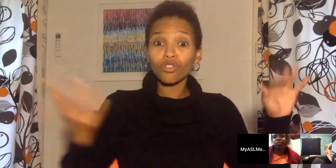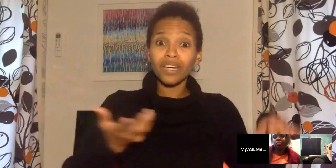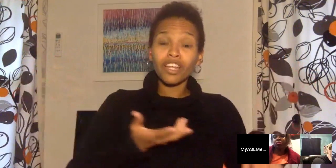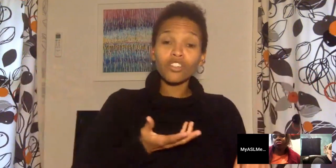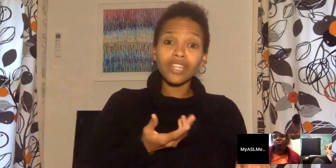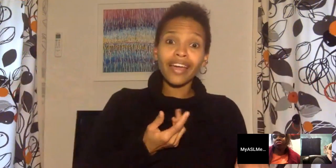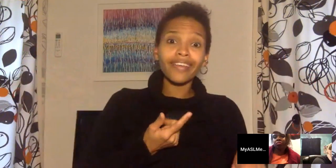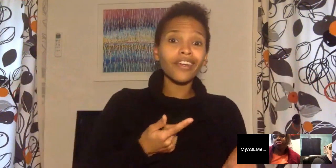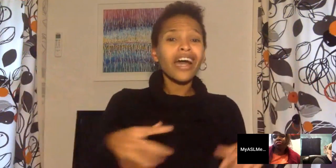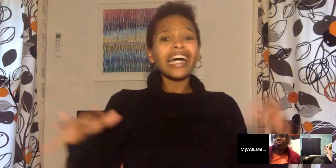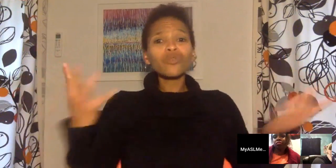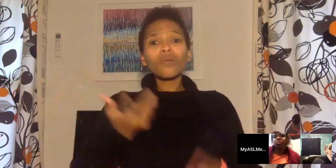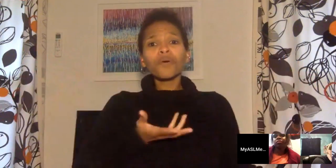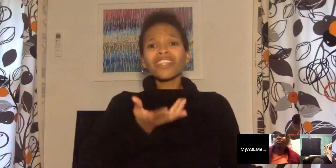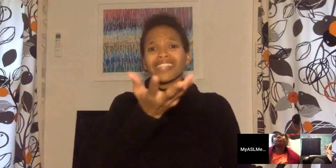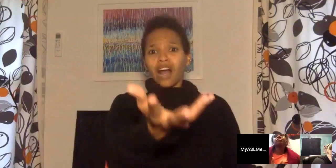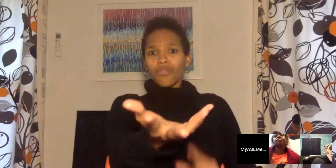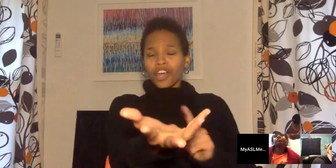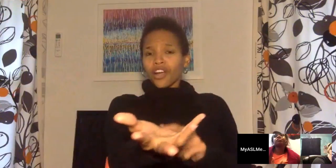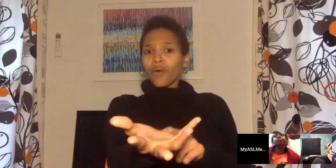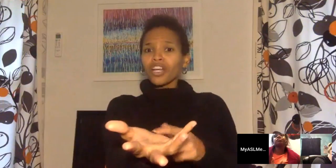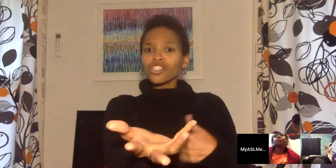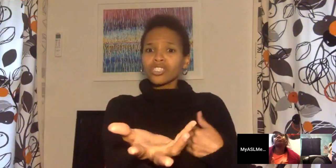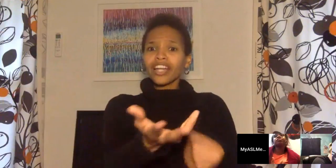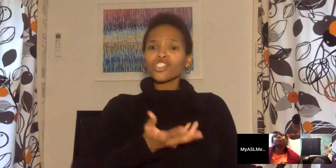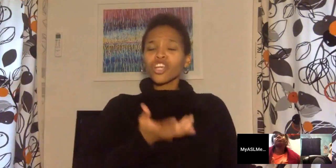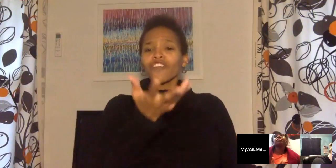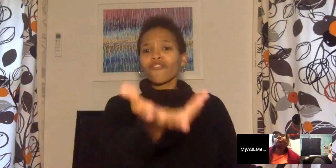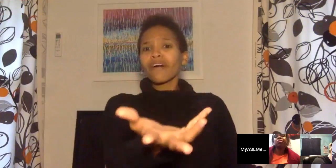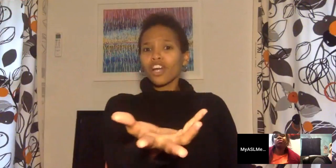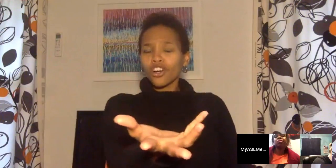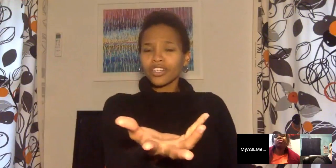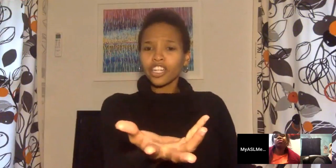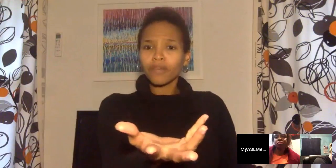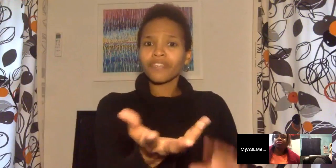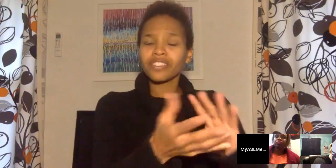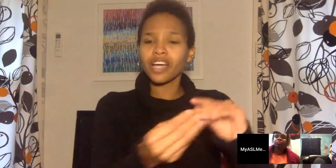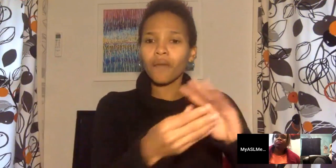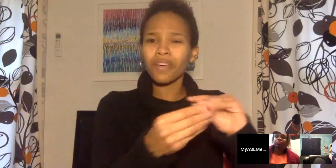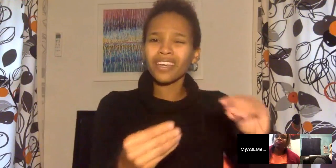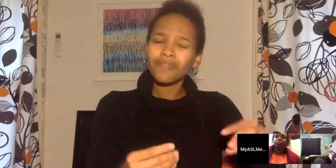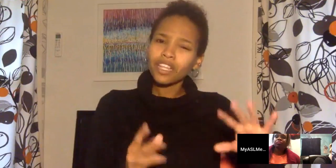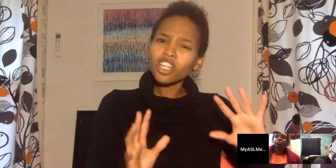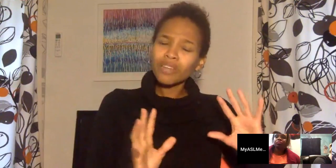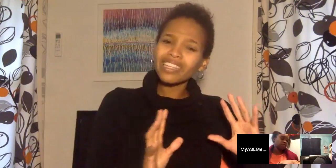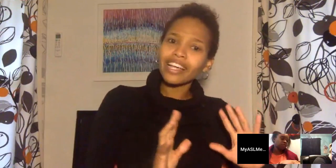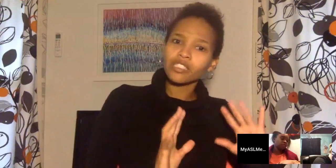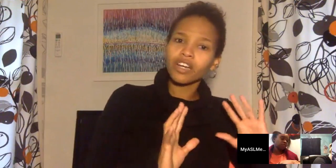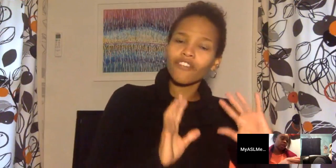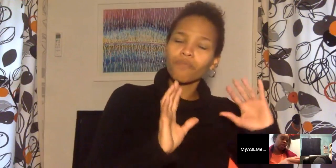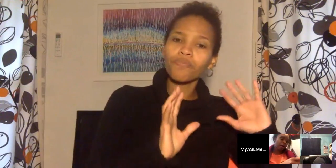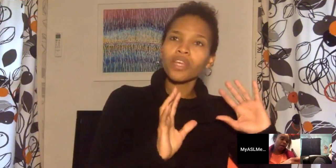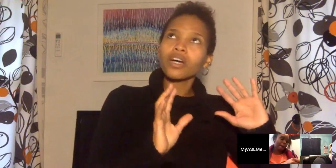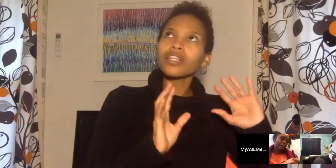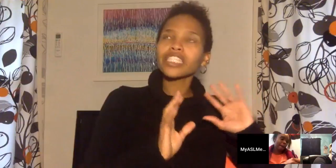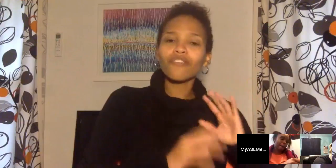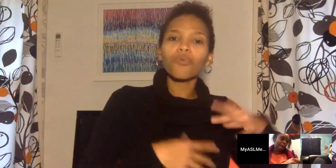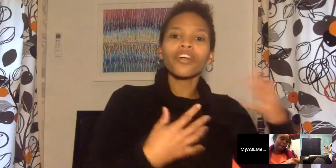and they'll say, you know, I just want to put this out there. I want to just kind of share from my heart here about this topic. A little bit less of a poignant